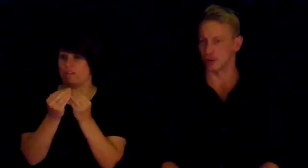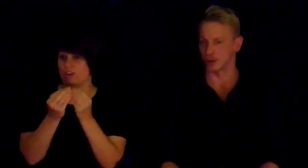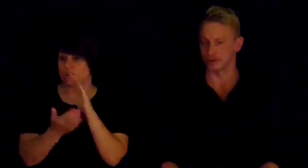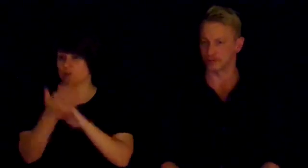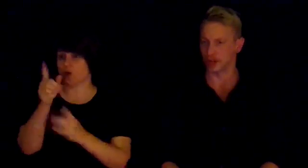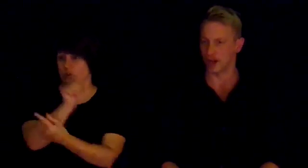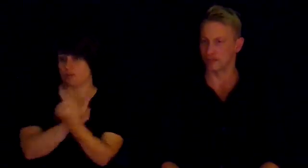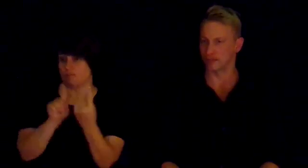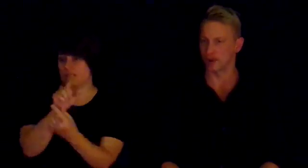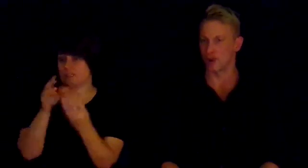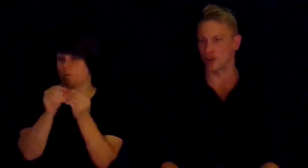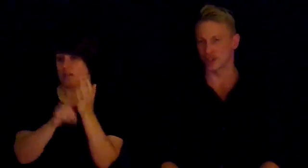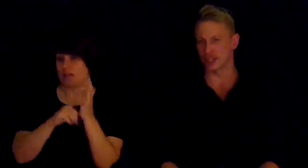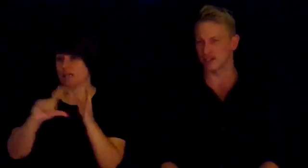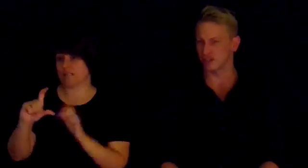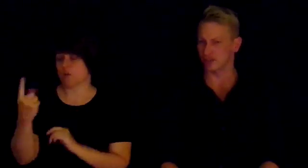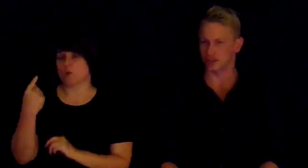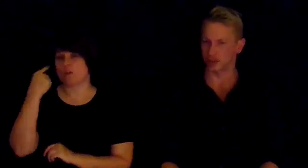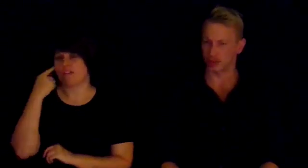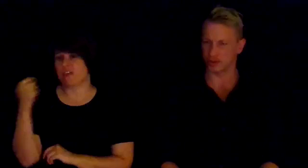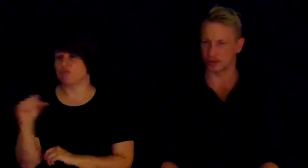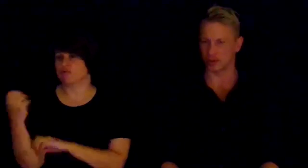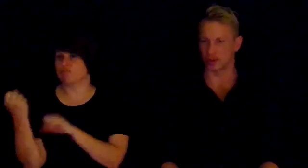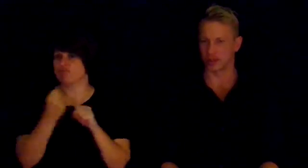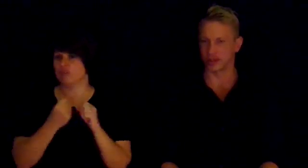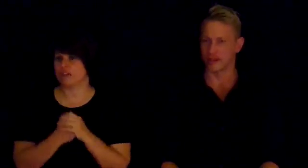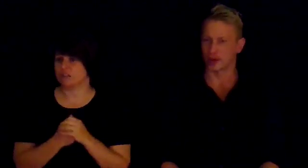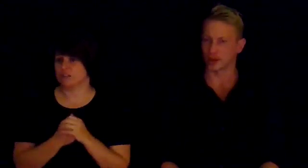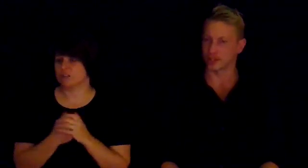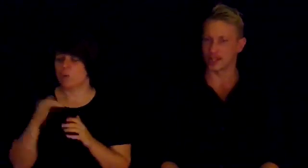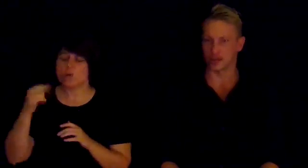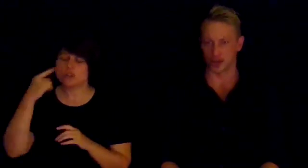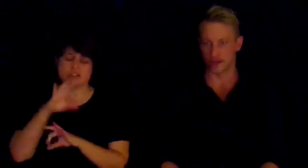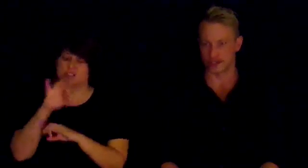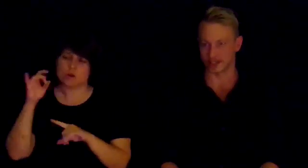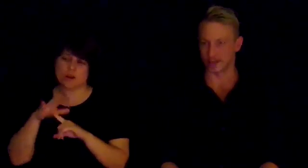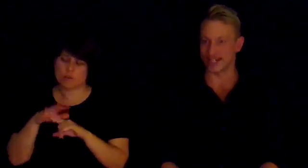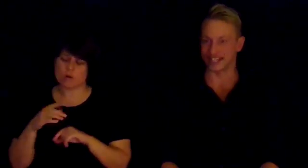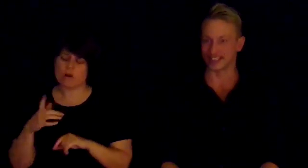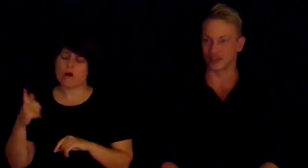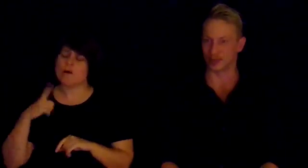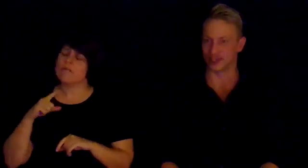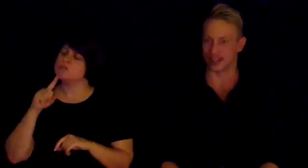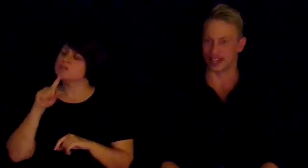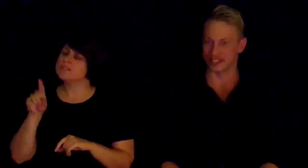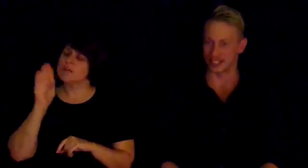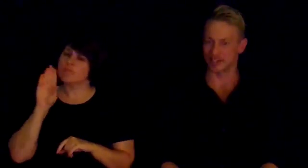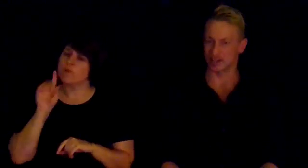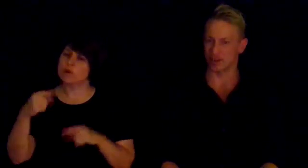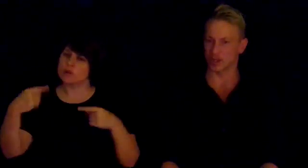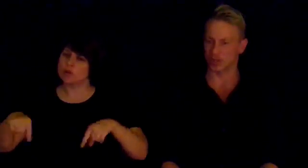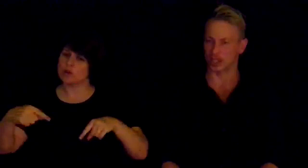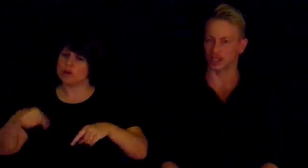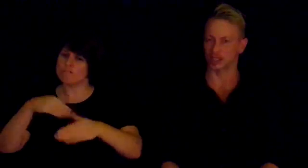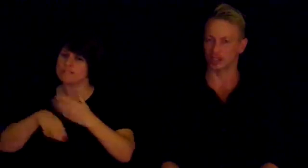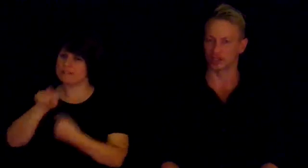to support? Or do you think it's not really important? Or because you said you were nervous in the meeting with the LAC,